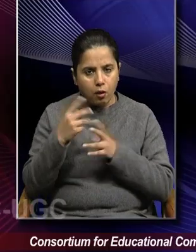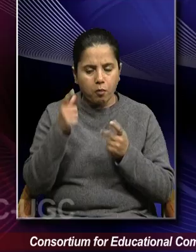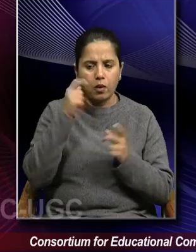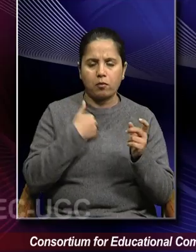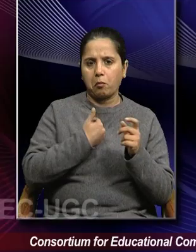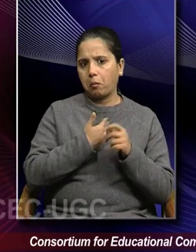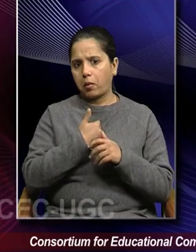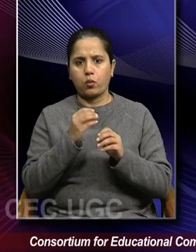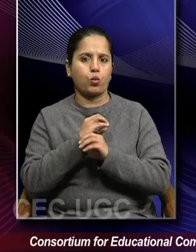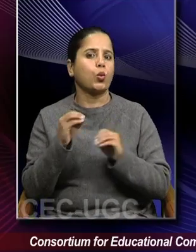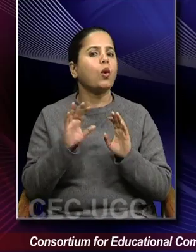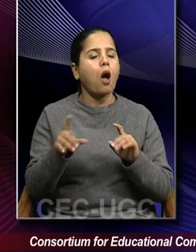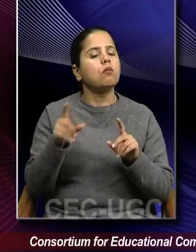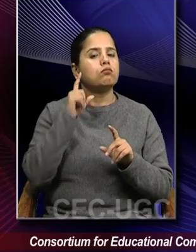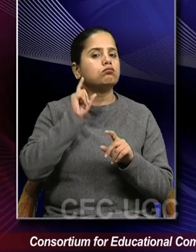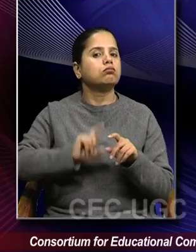there is no